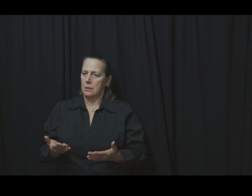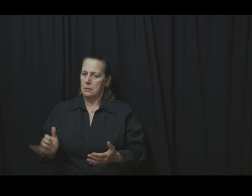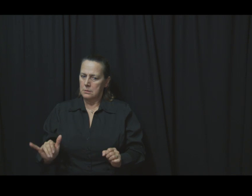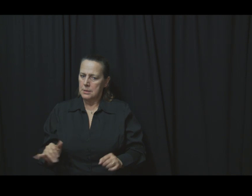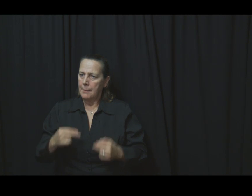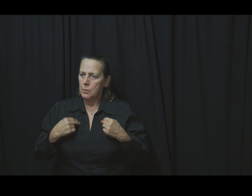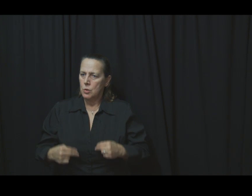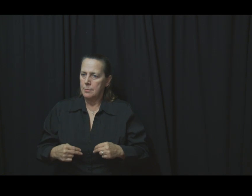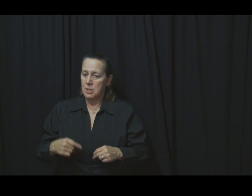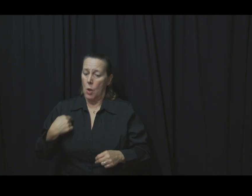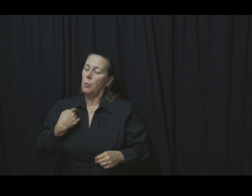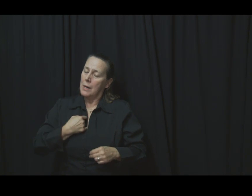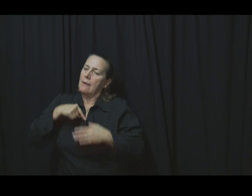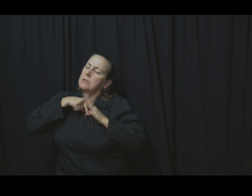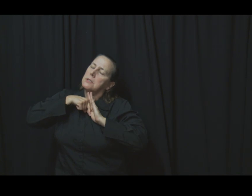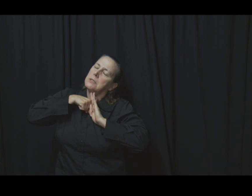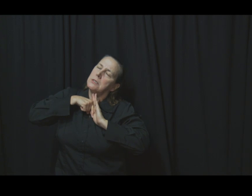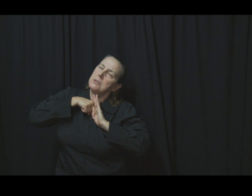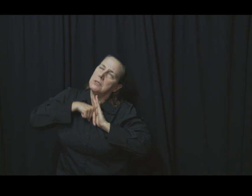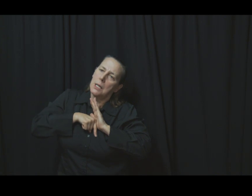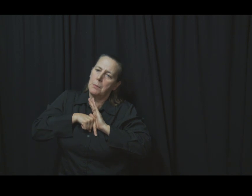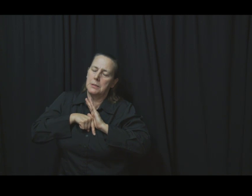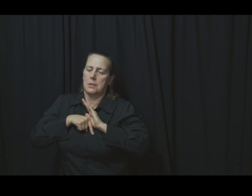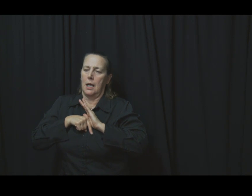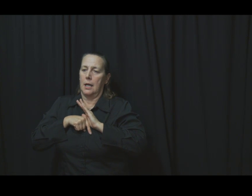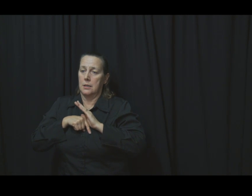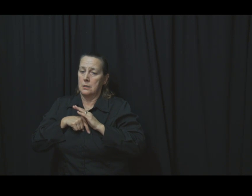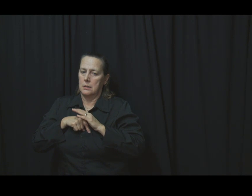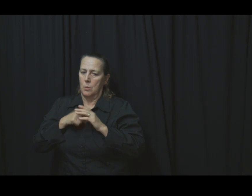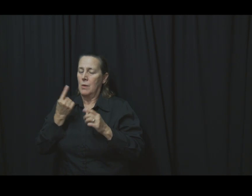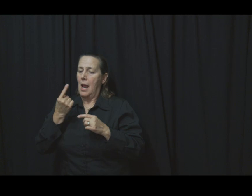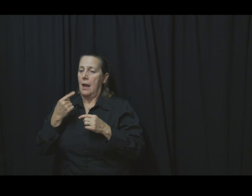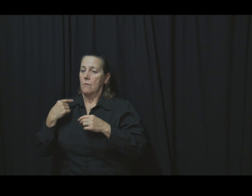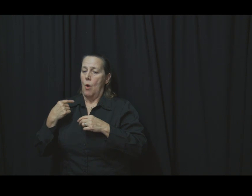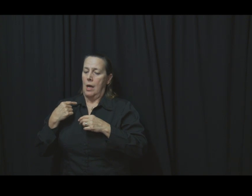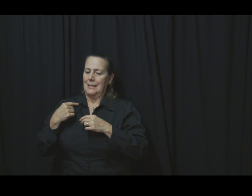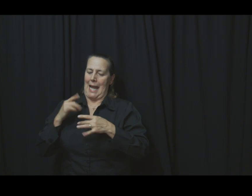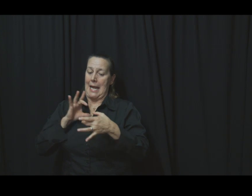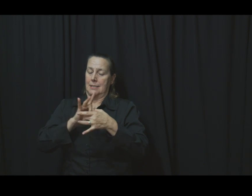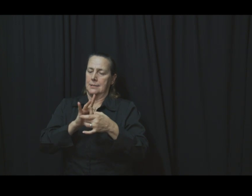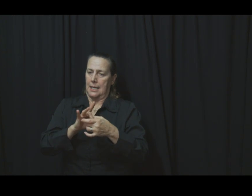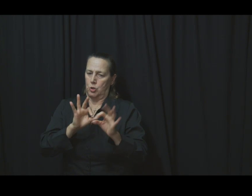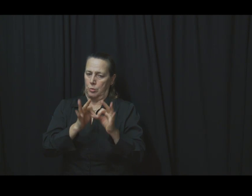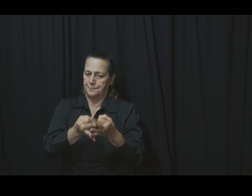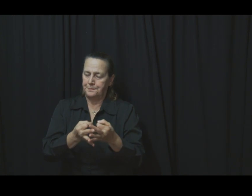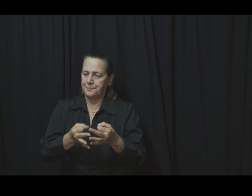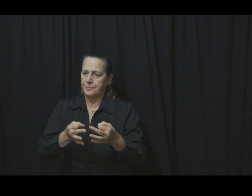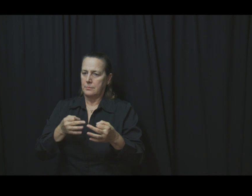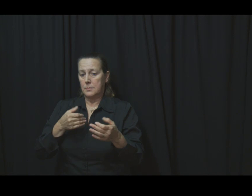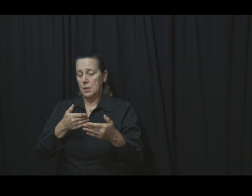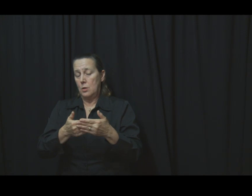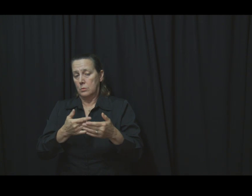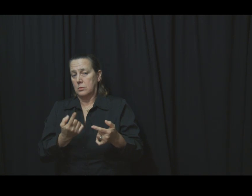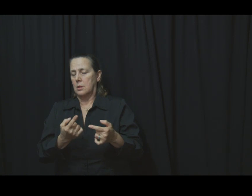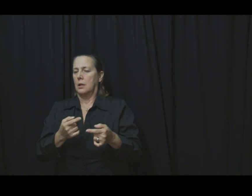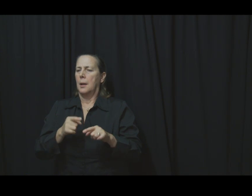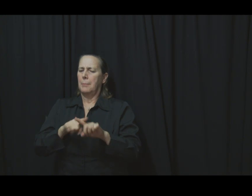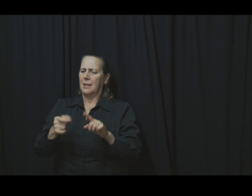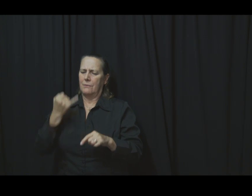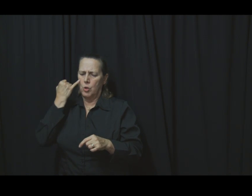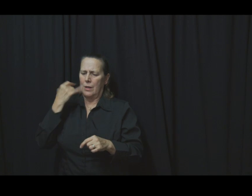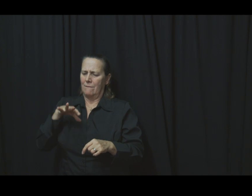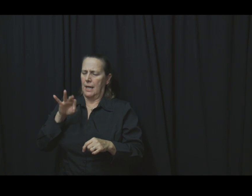We have one ancestor, as near as we can figure. And by the way, if you can find what we in science call a second